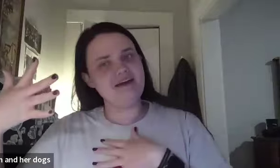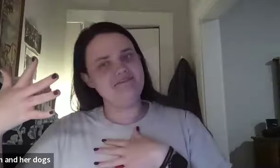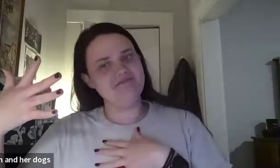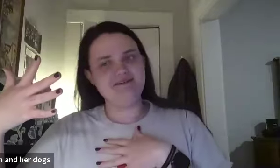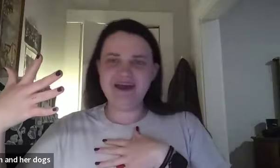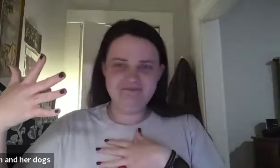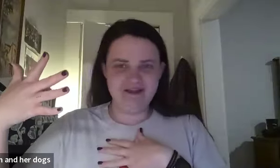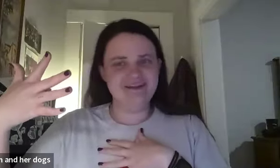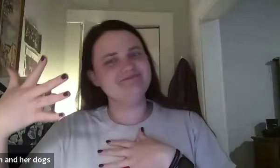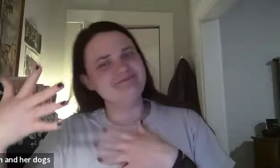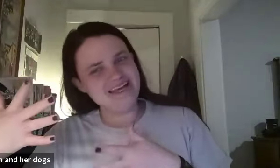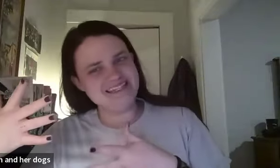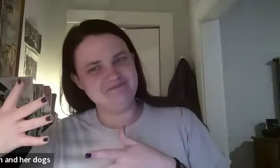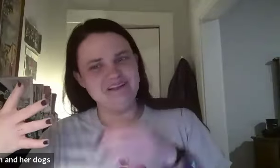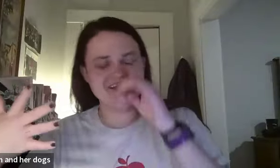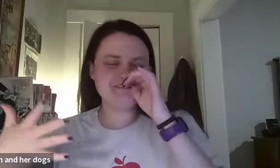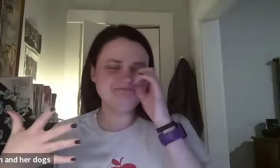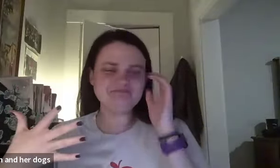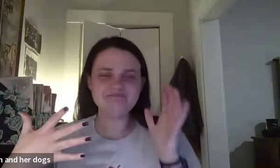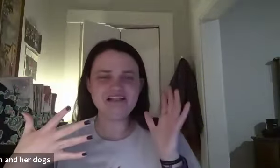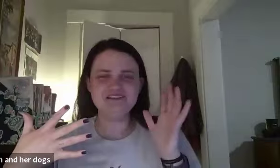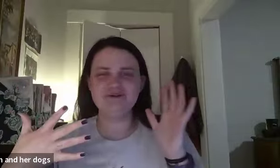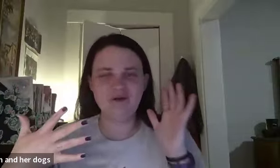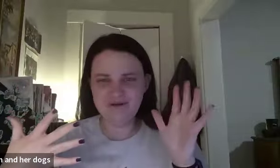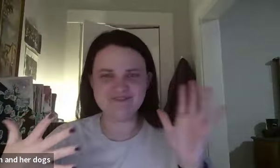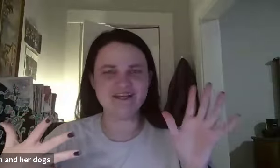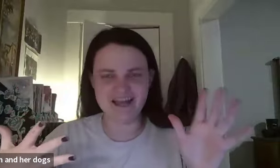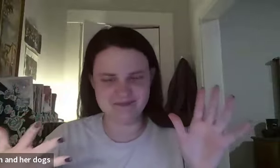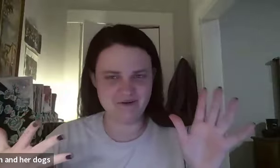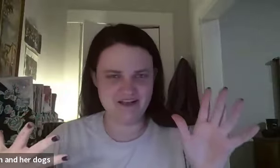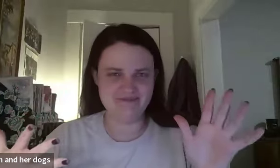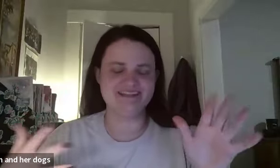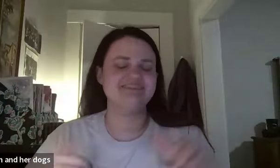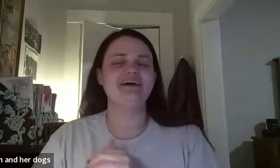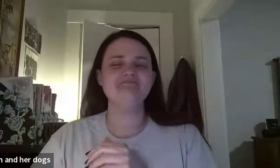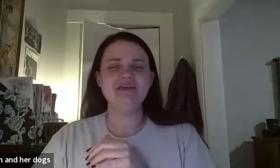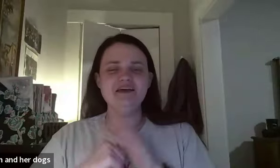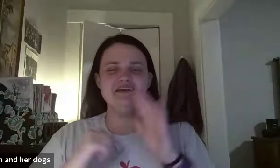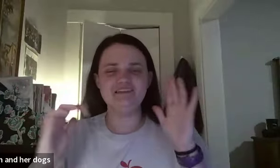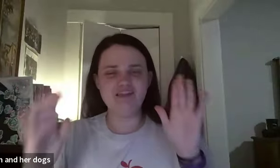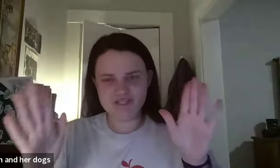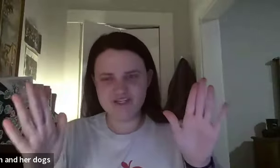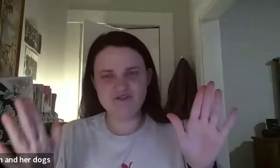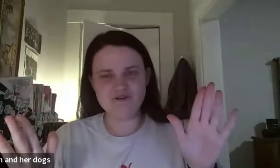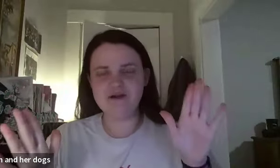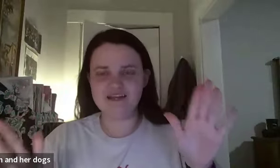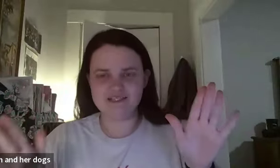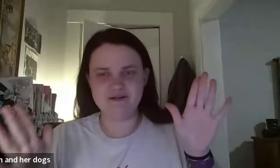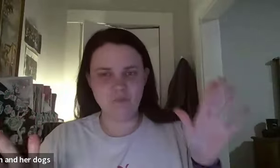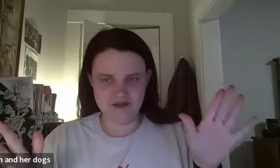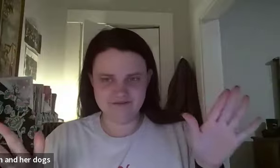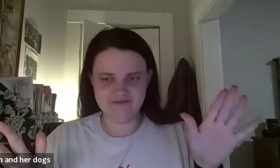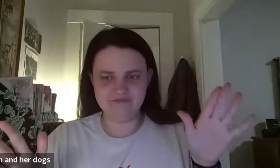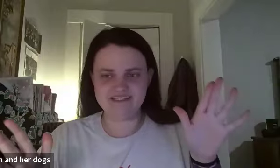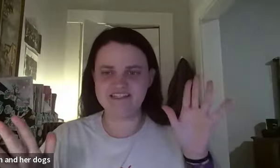my family, my parents, my siblings. So I always forget husband and wife because of that. Let me show you real quick husband and wife because I do